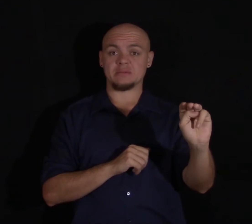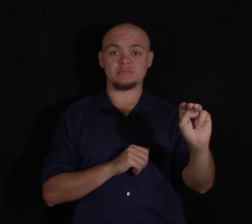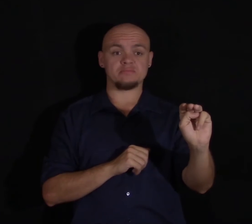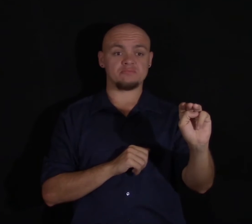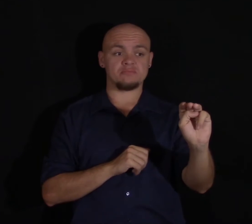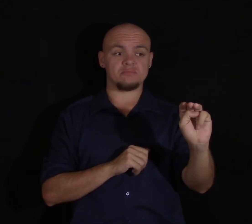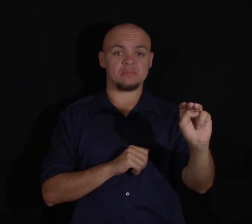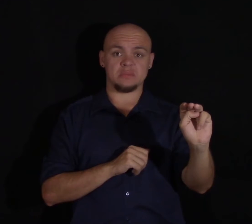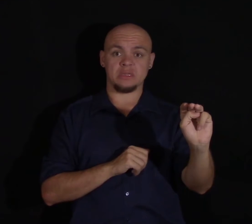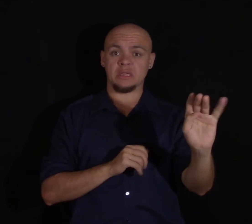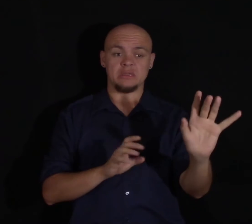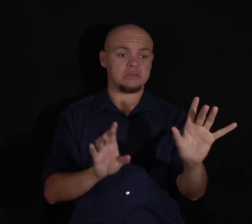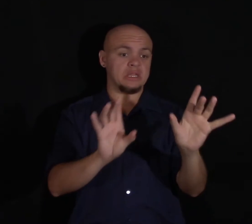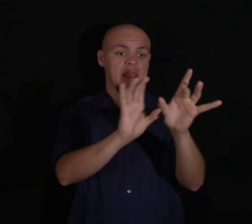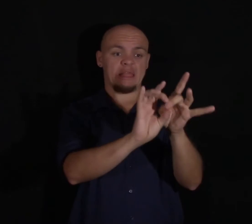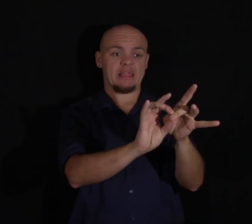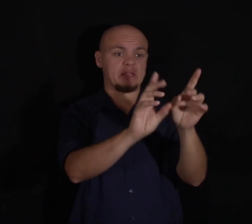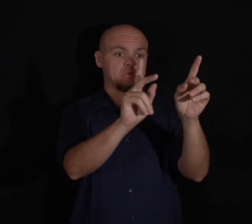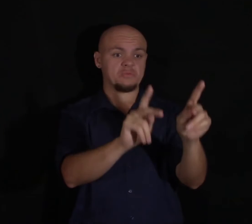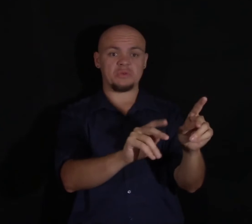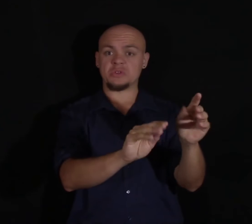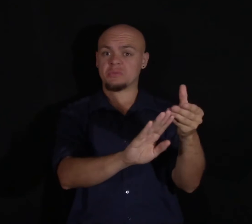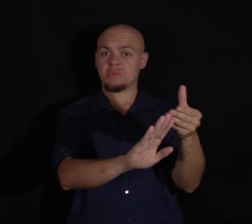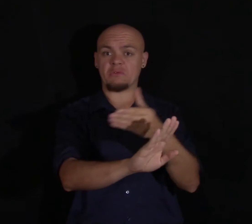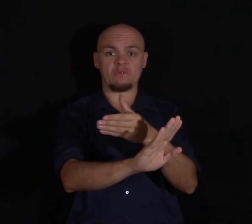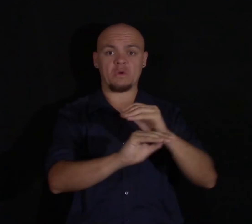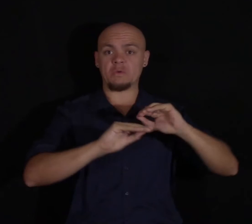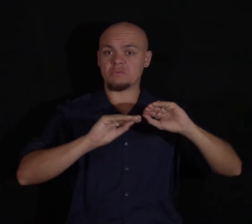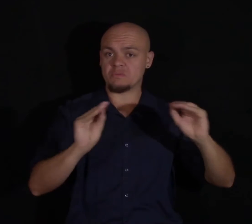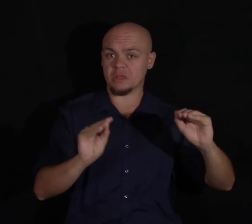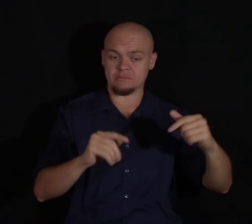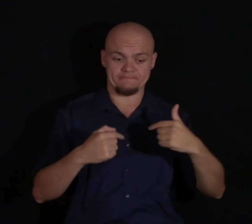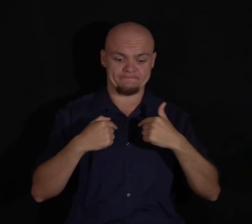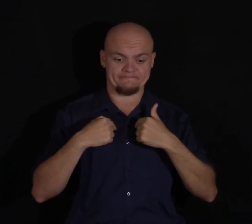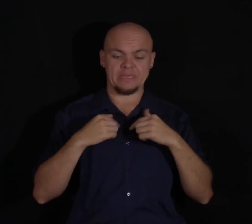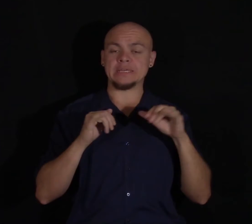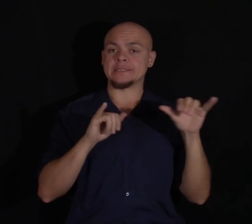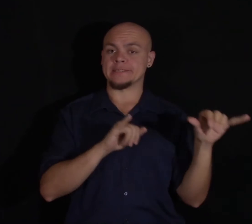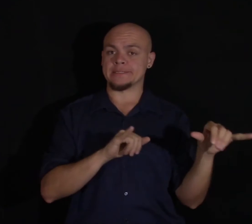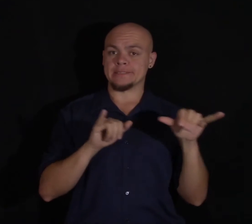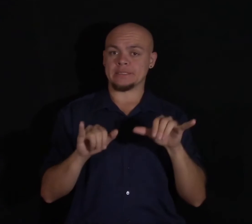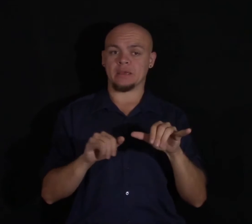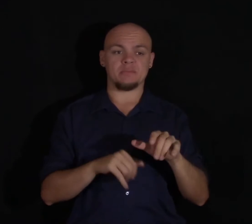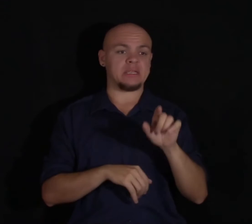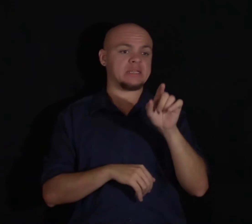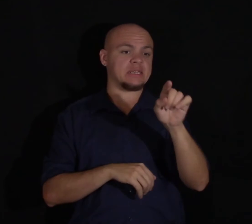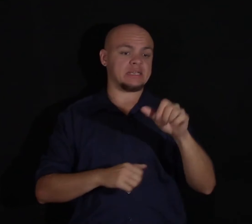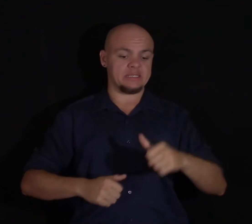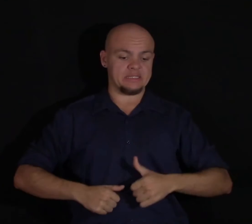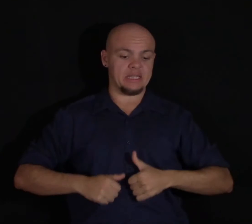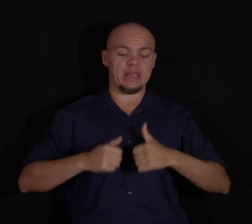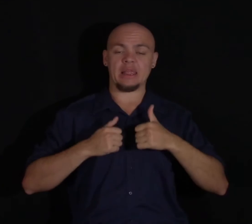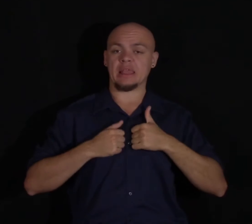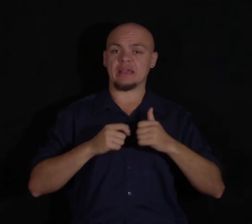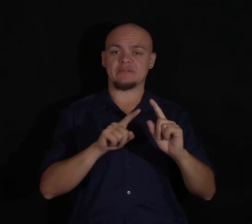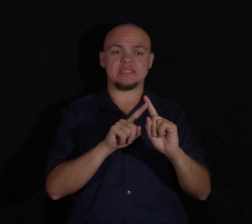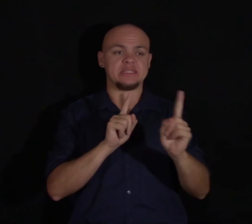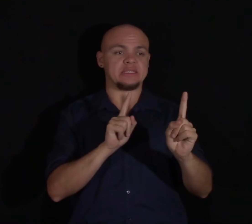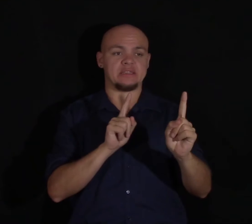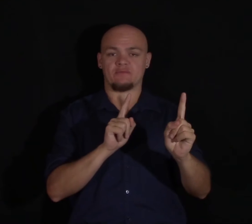to any other being in existence. But his state was far different from mine in every other respect. He had